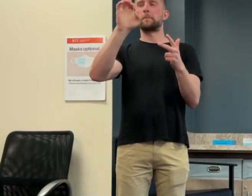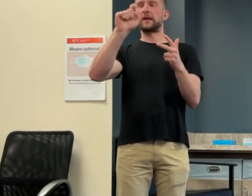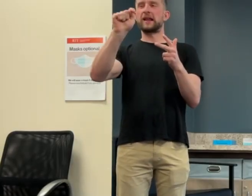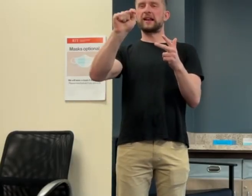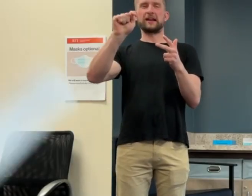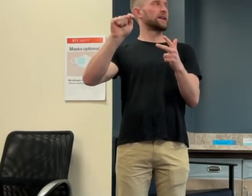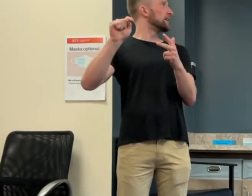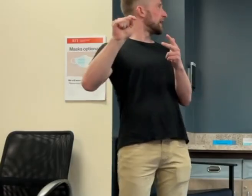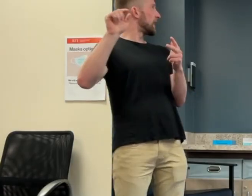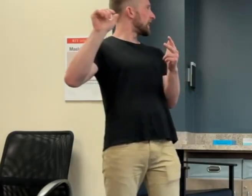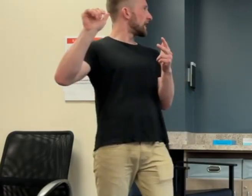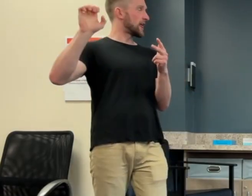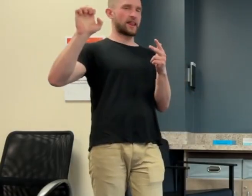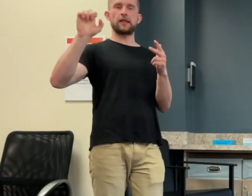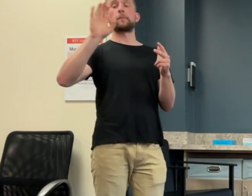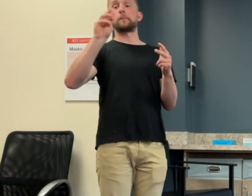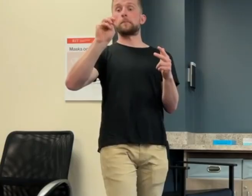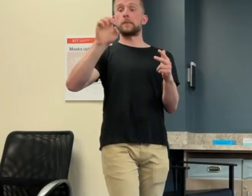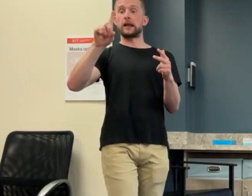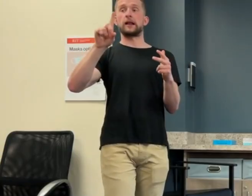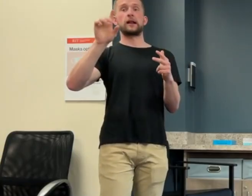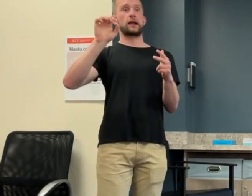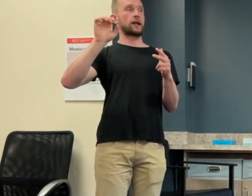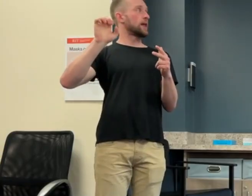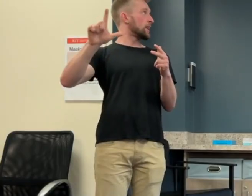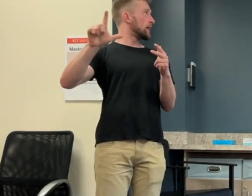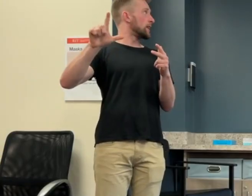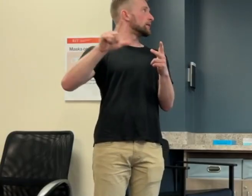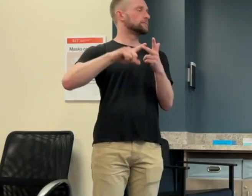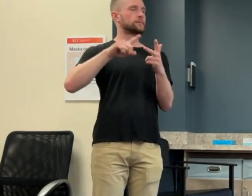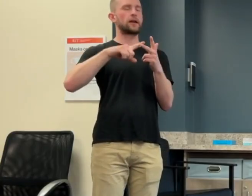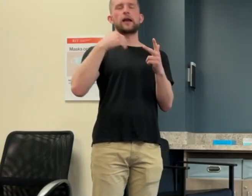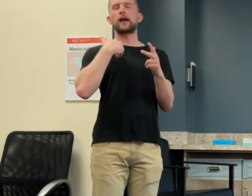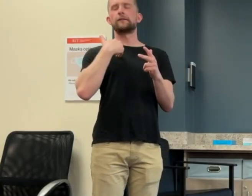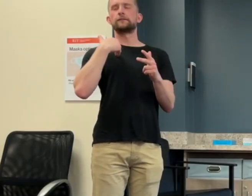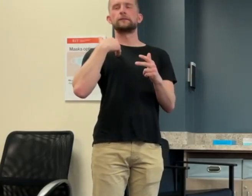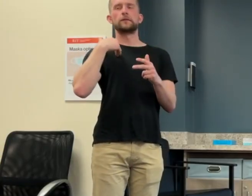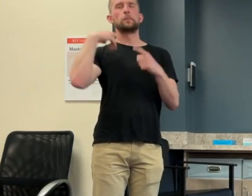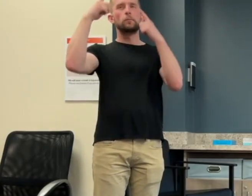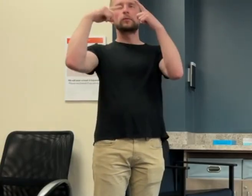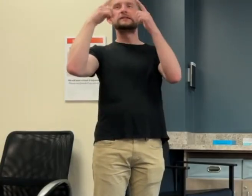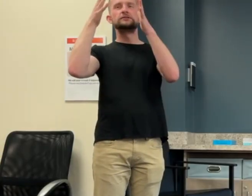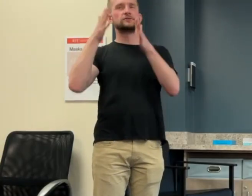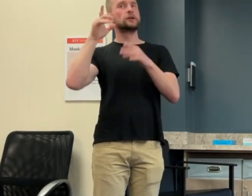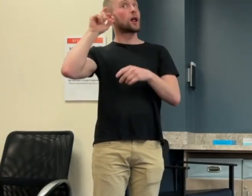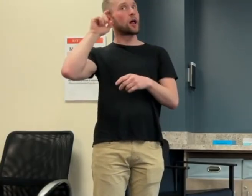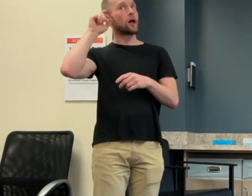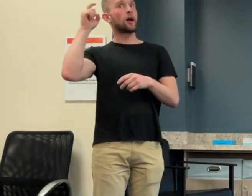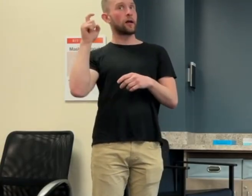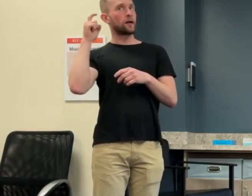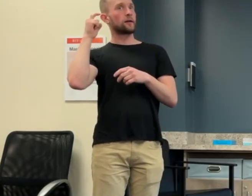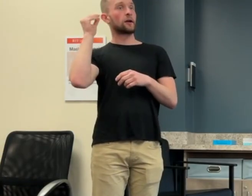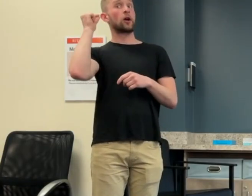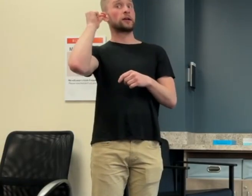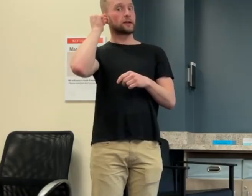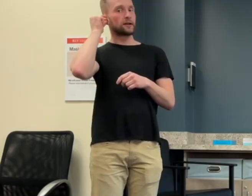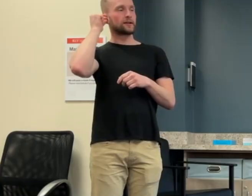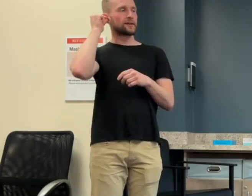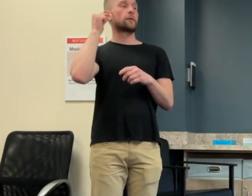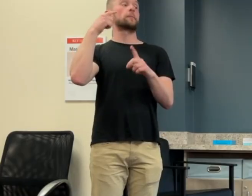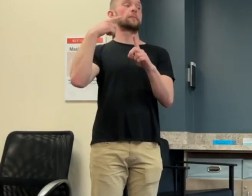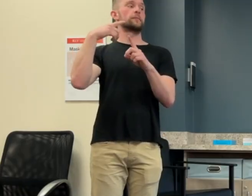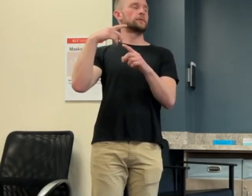They have an on-the-ear processor called the Sonnet 2, and then an off-the-ear processor called the